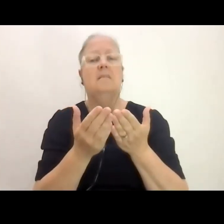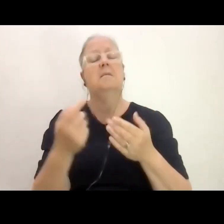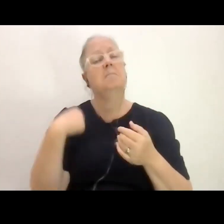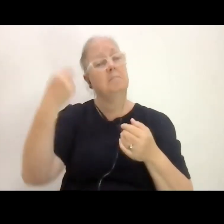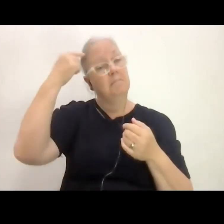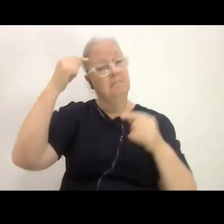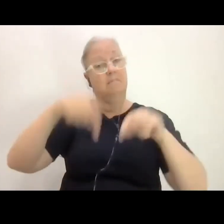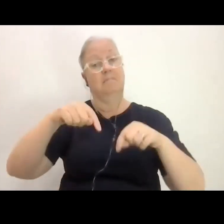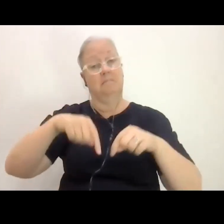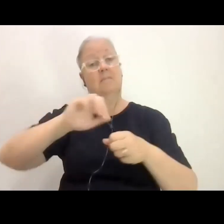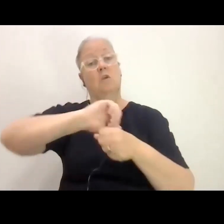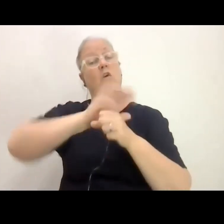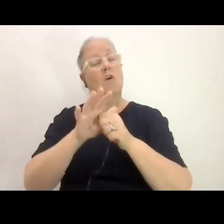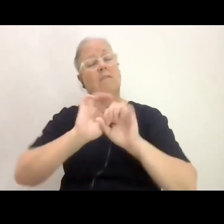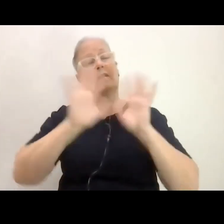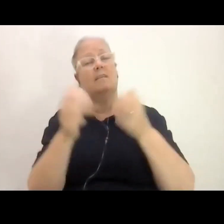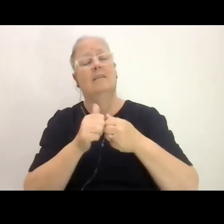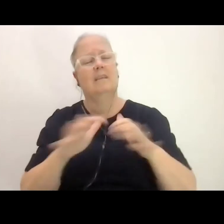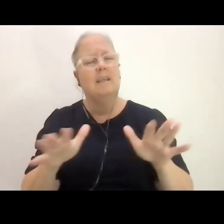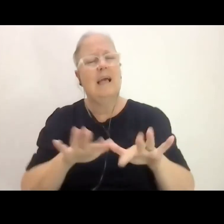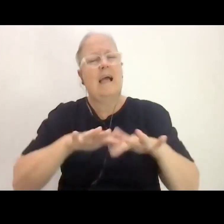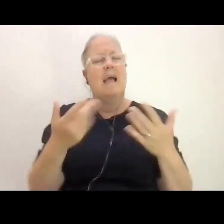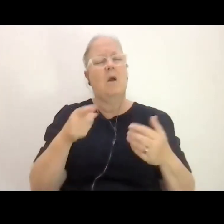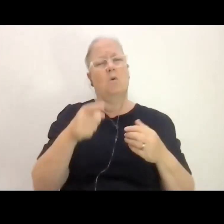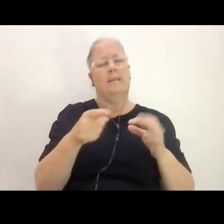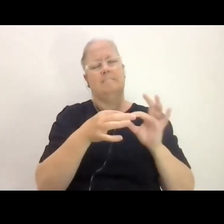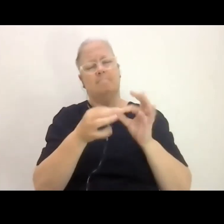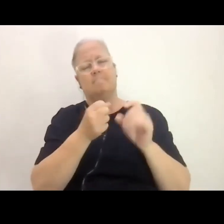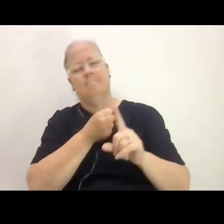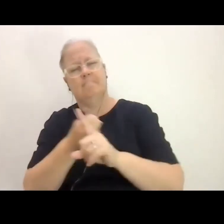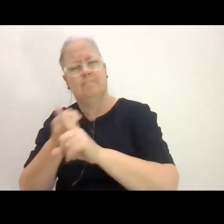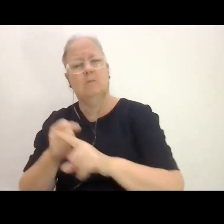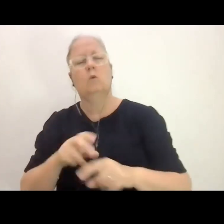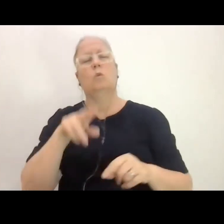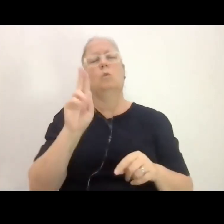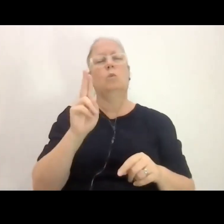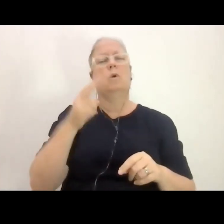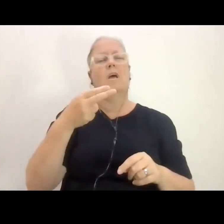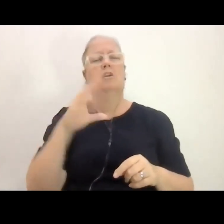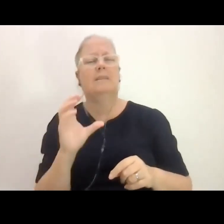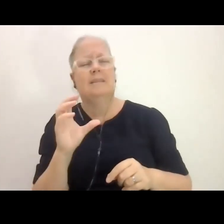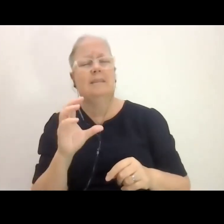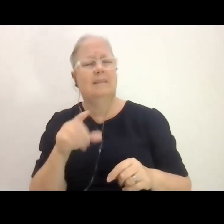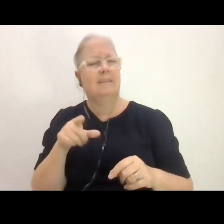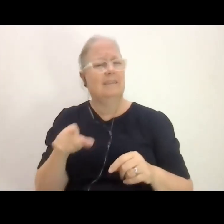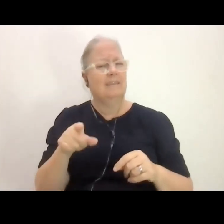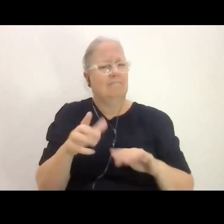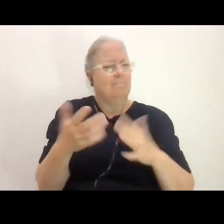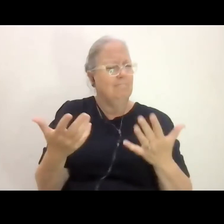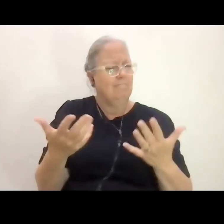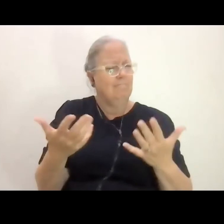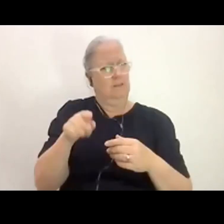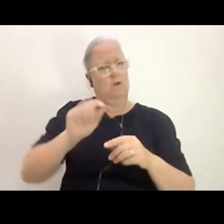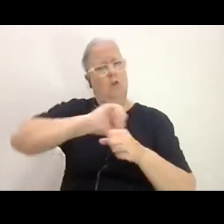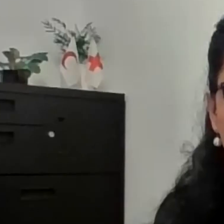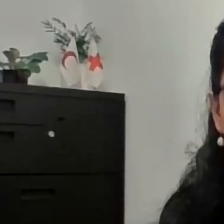pandemic changed the state of UHC globally, and what is the way forward to get back on track on UHC? The floor is yours.